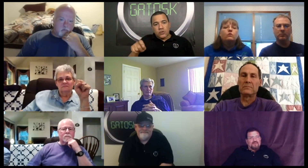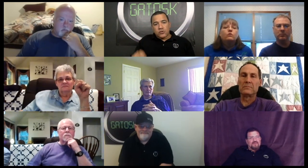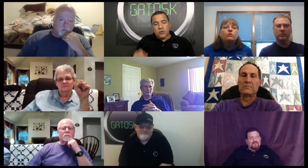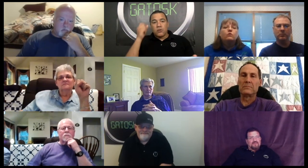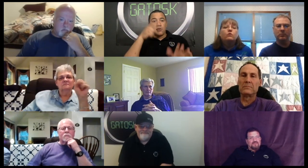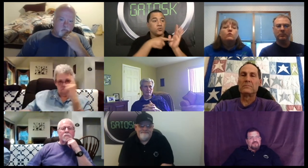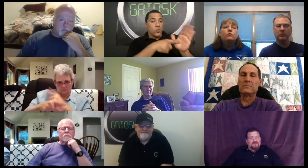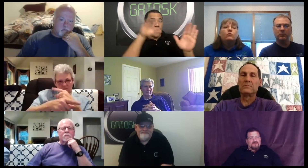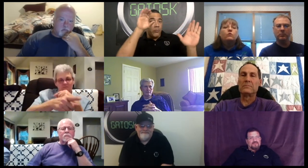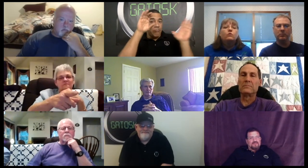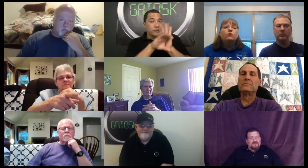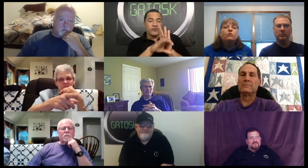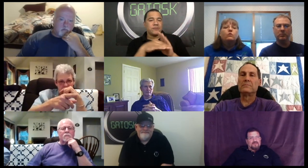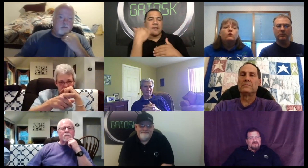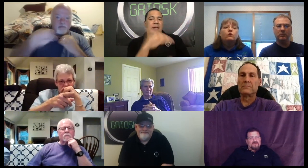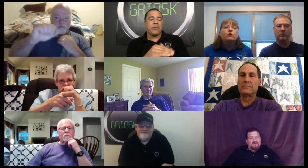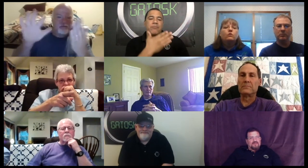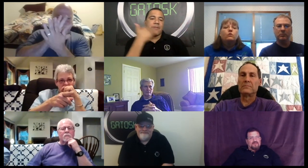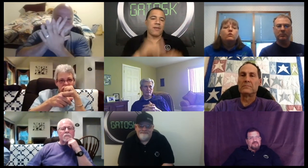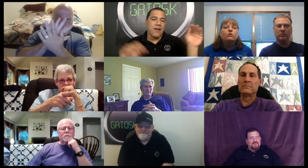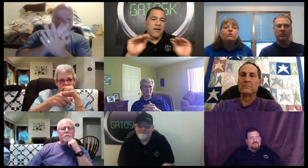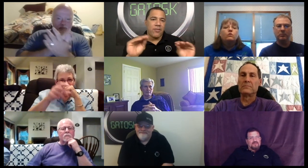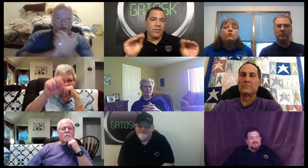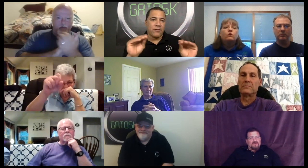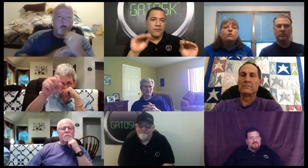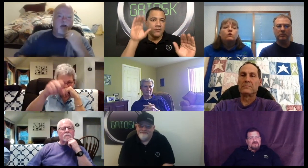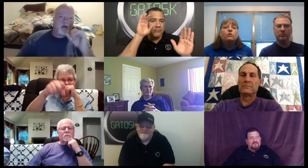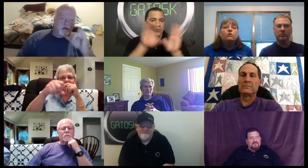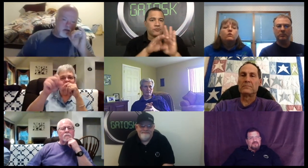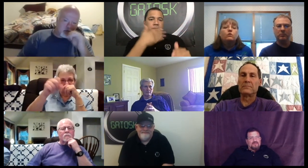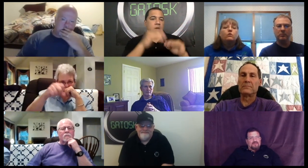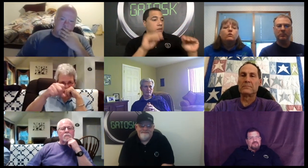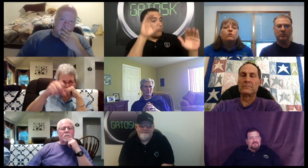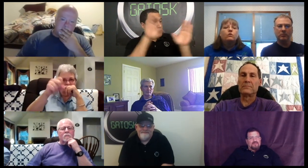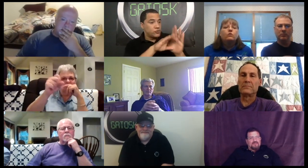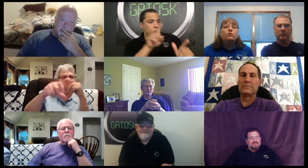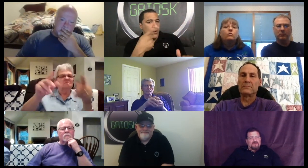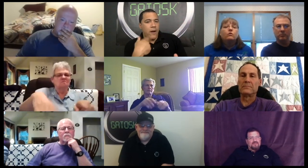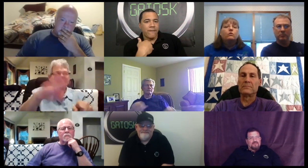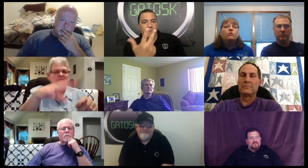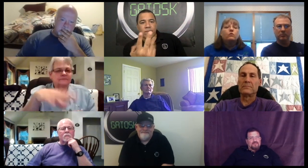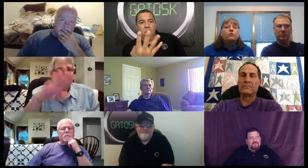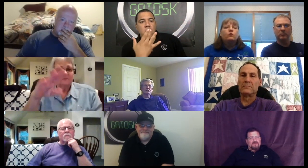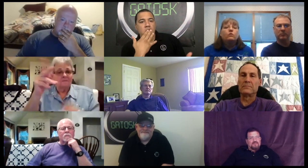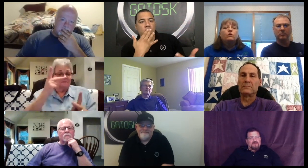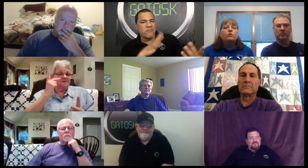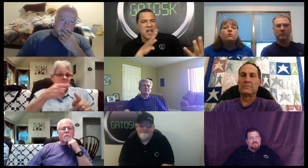little color list to show the actual shirt in that color is hard. But it's better than